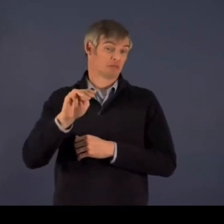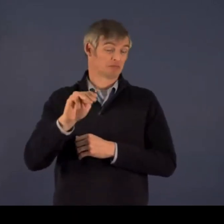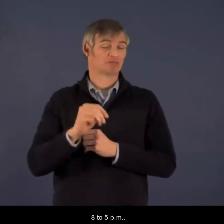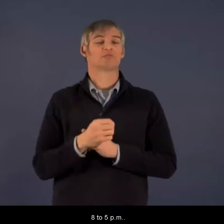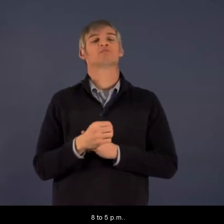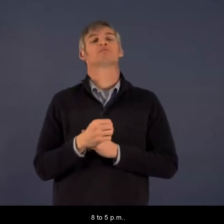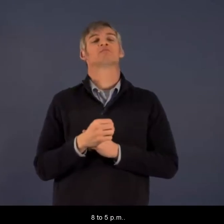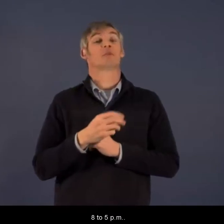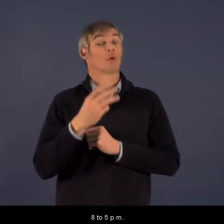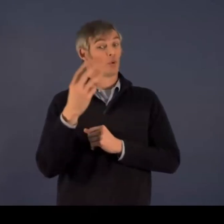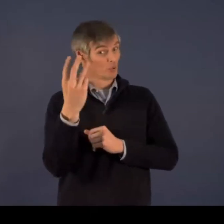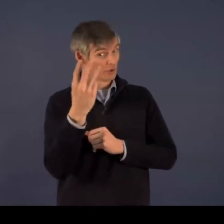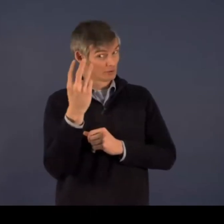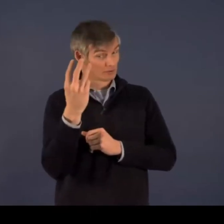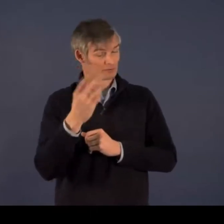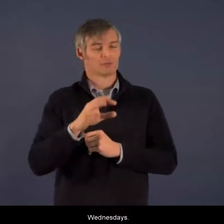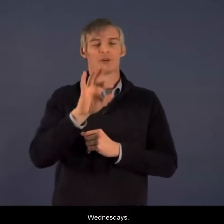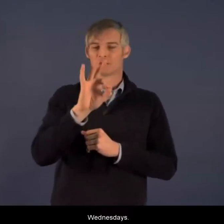8 to 5 p.m. Wednesdays,